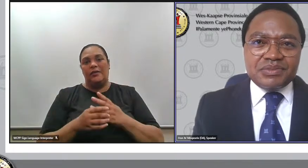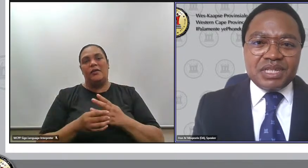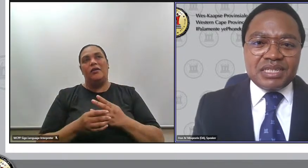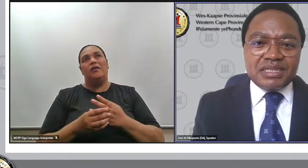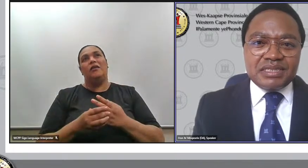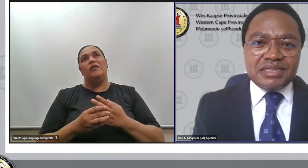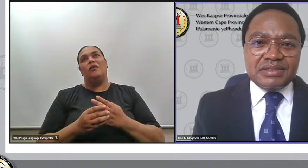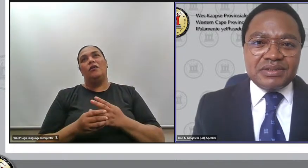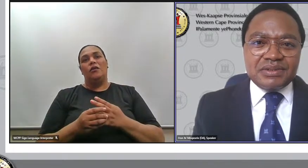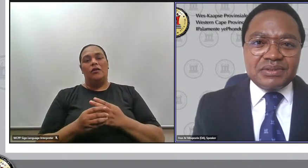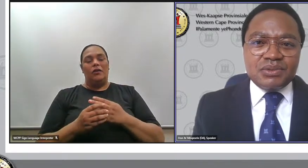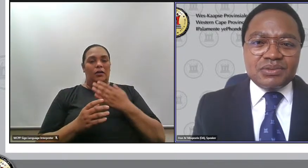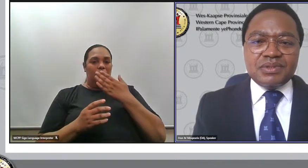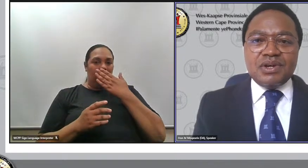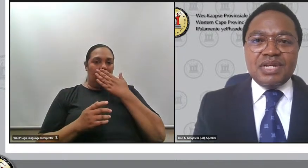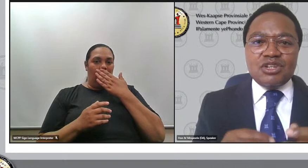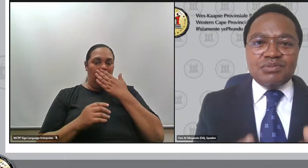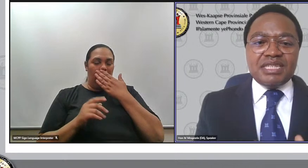on,